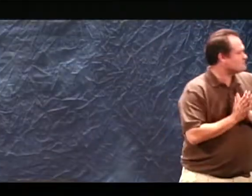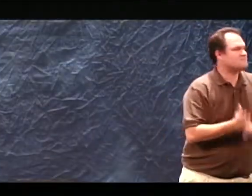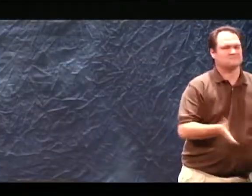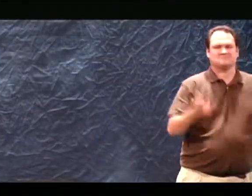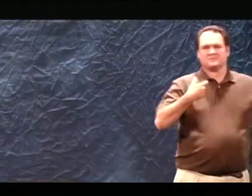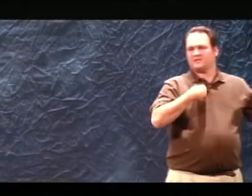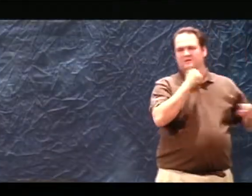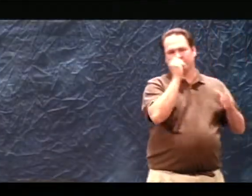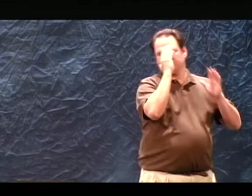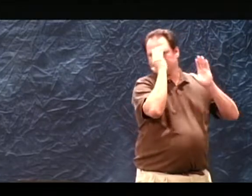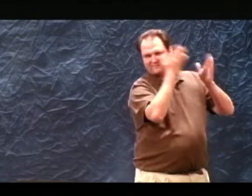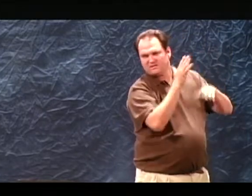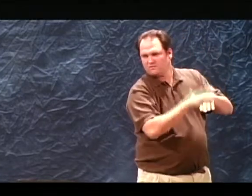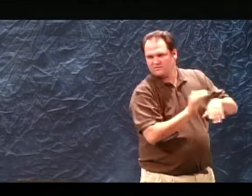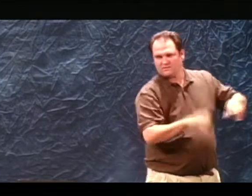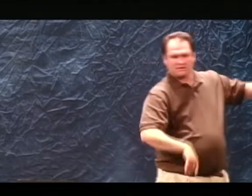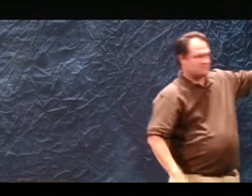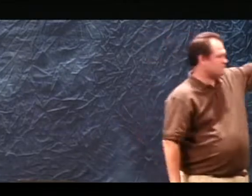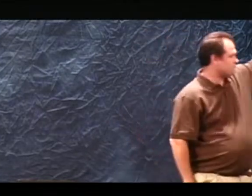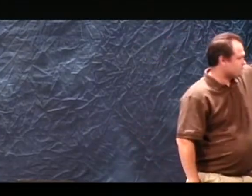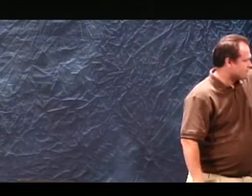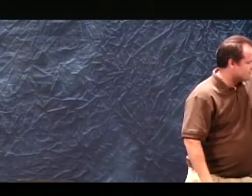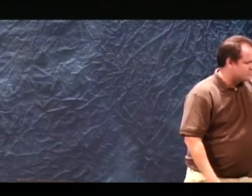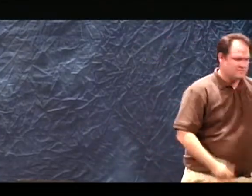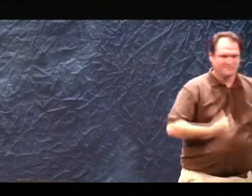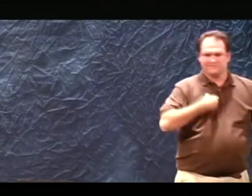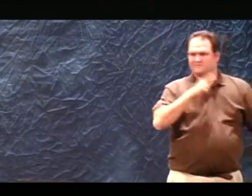continue on working in enmity